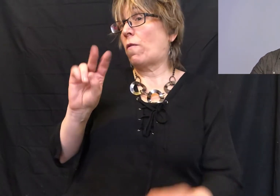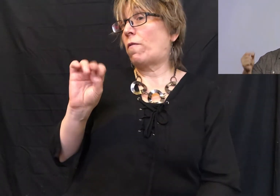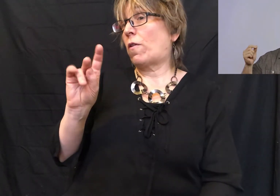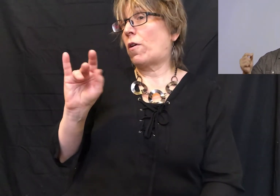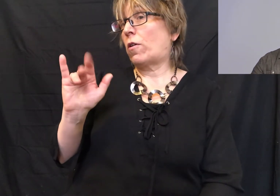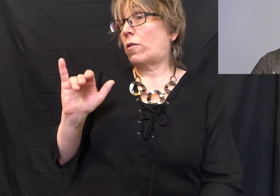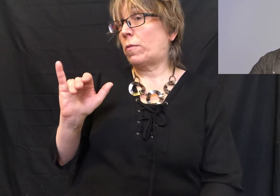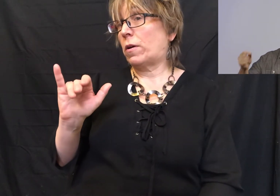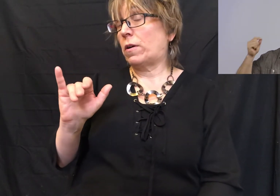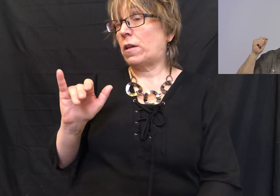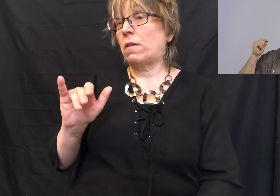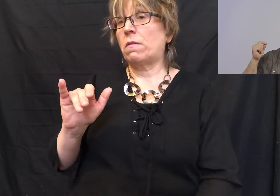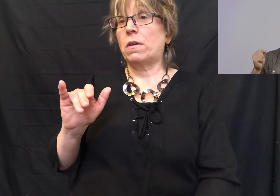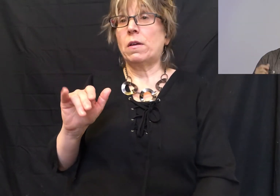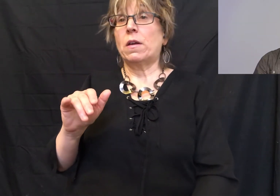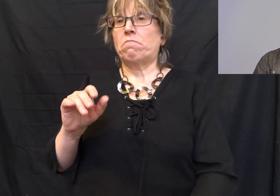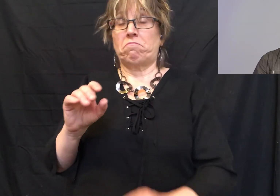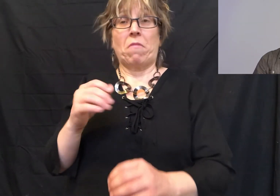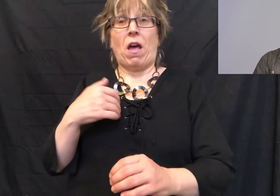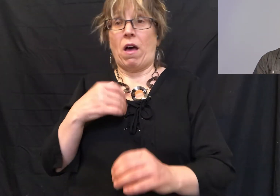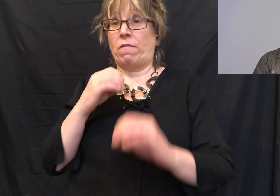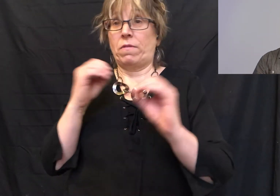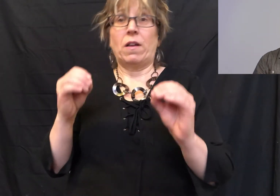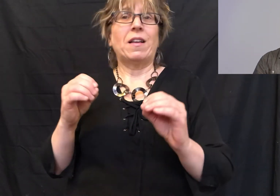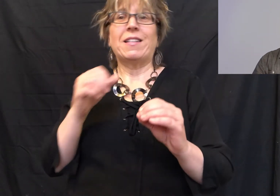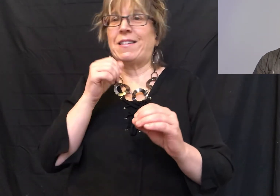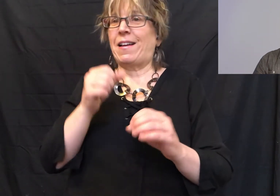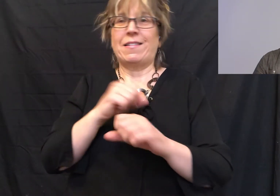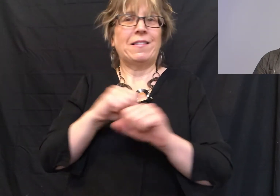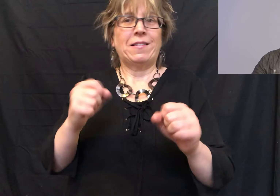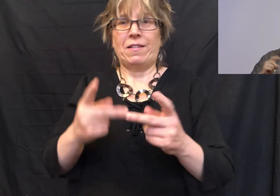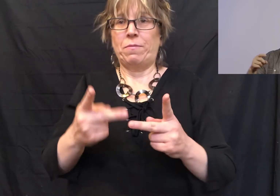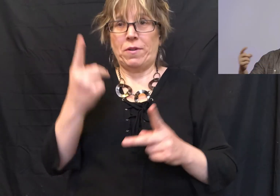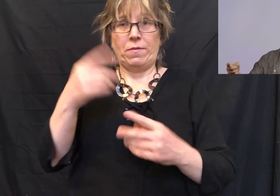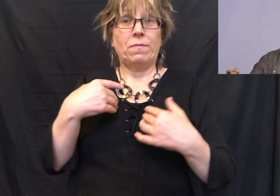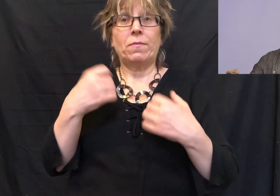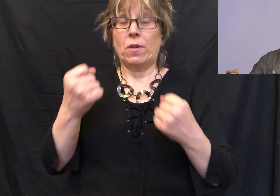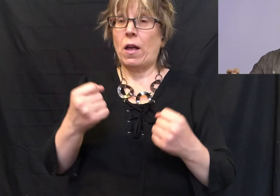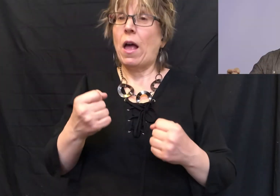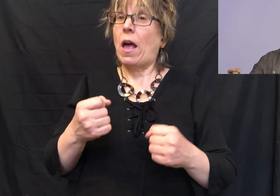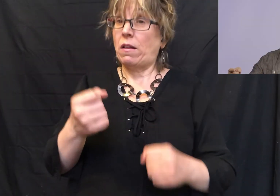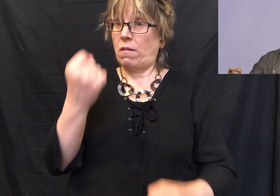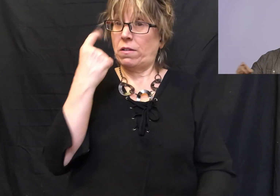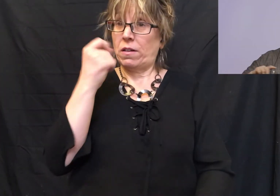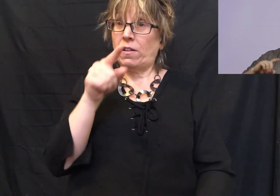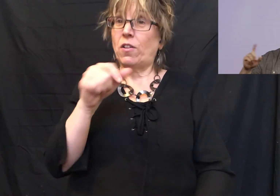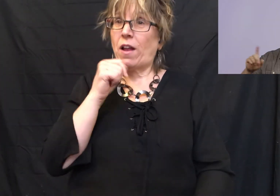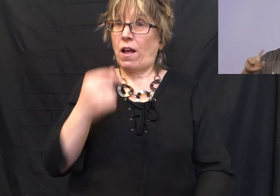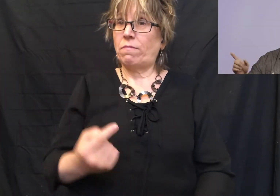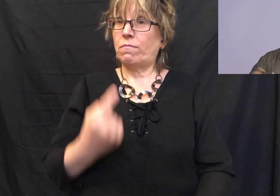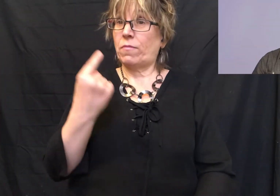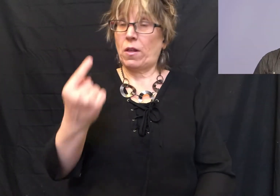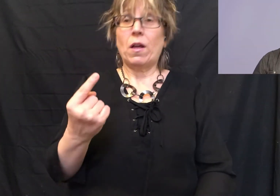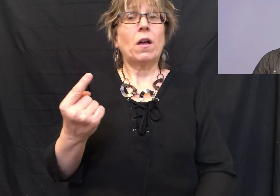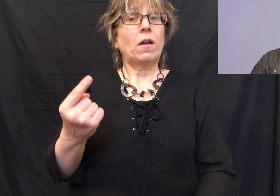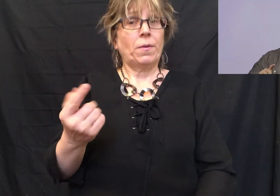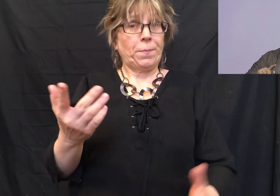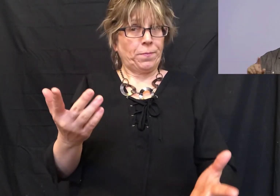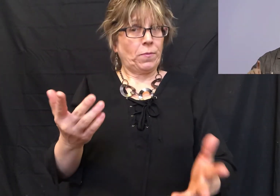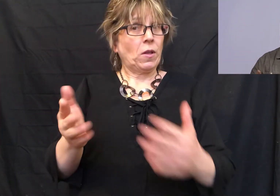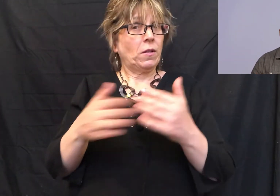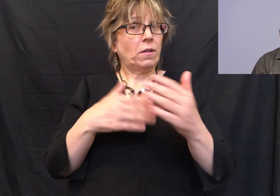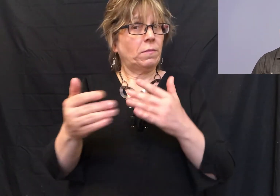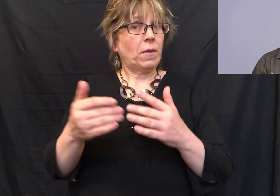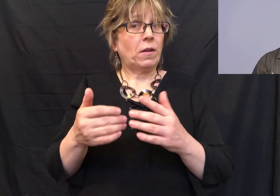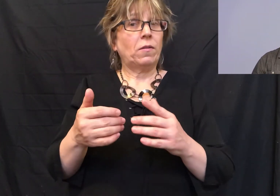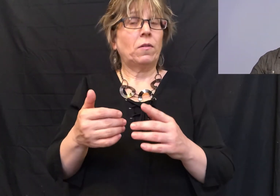a safe place to heal. Remember, you're not alone. No matter what you tell yourself, no matter